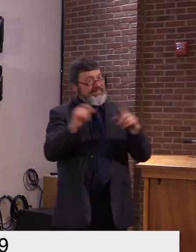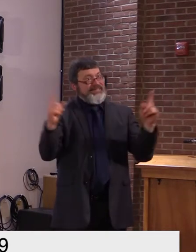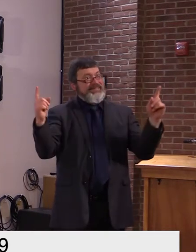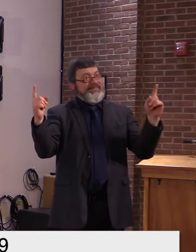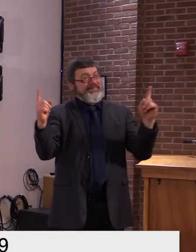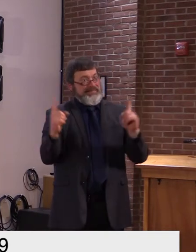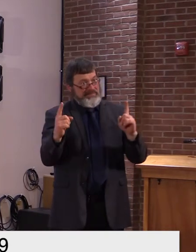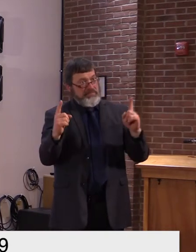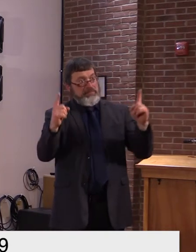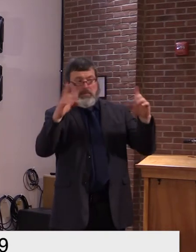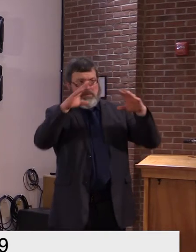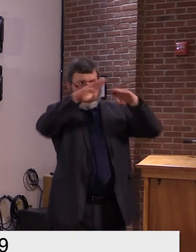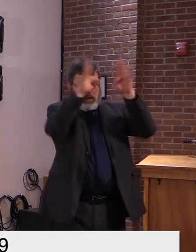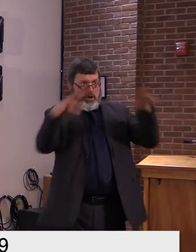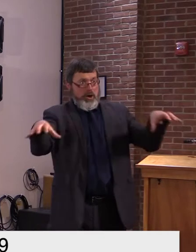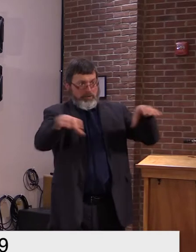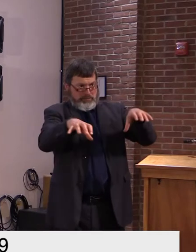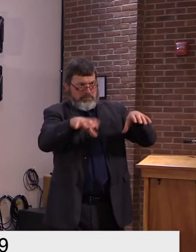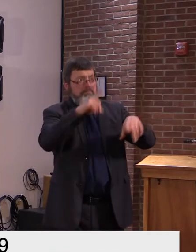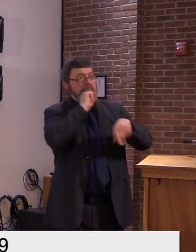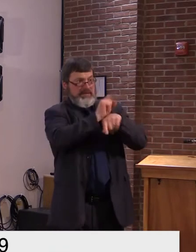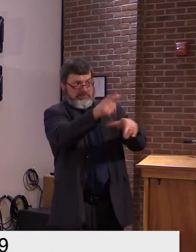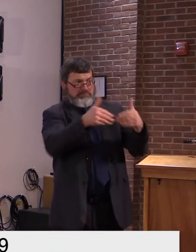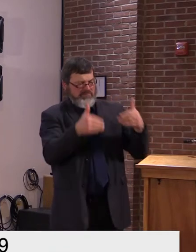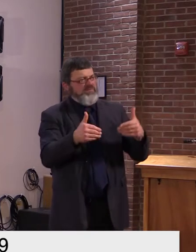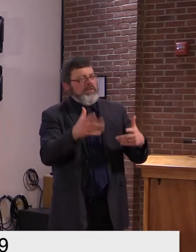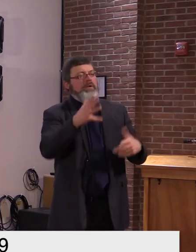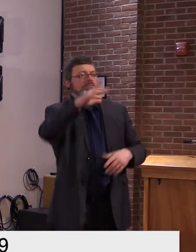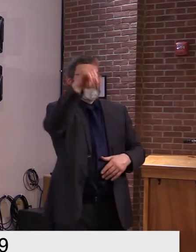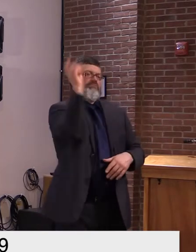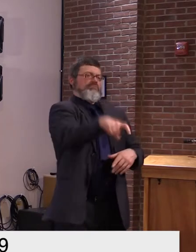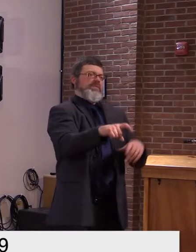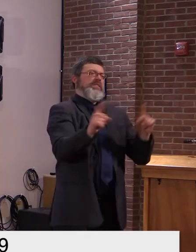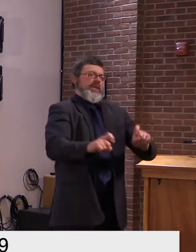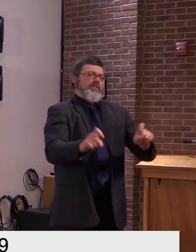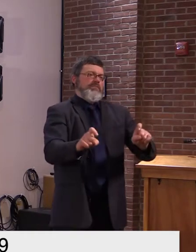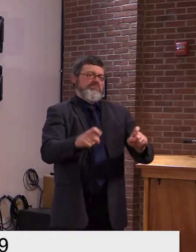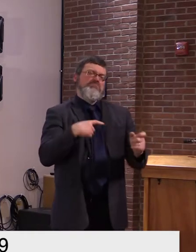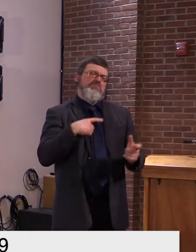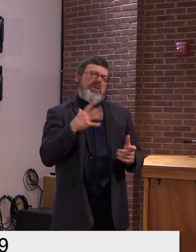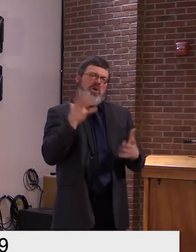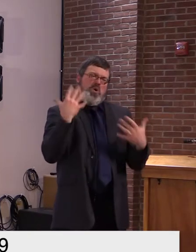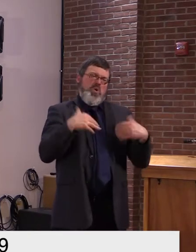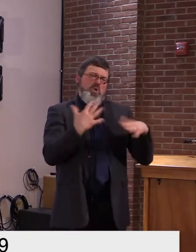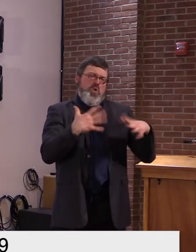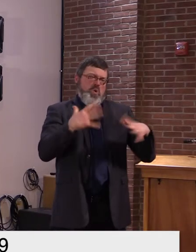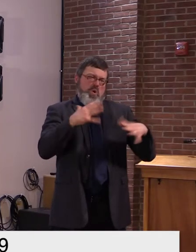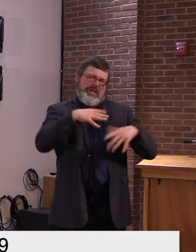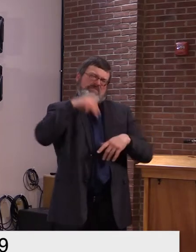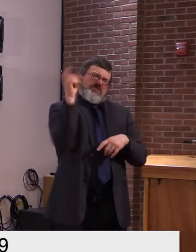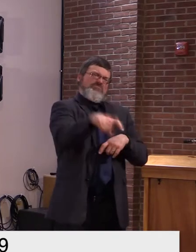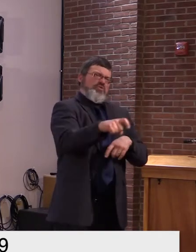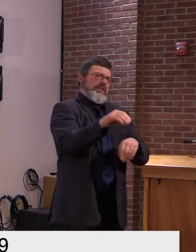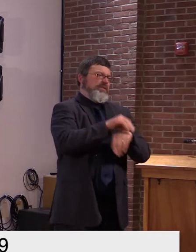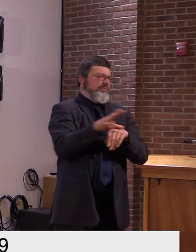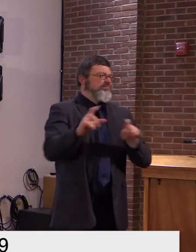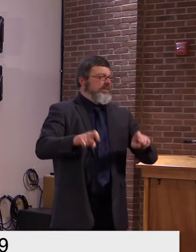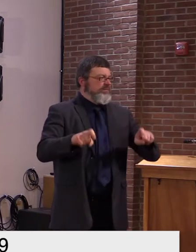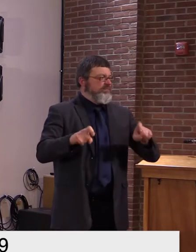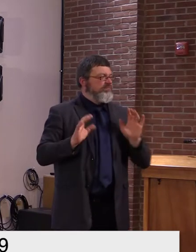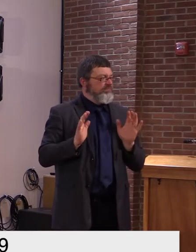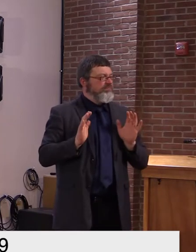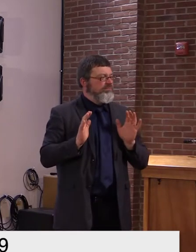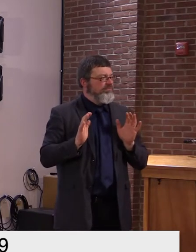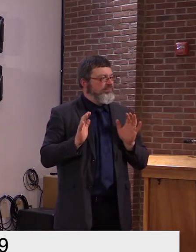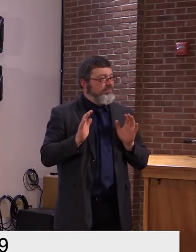everyone involved should plan to quarantine. Stay home and away from others, either for 14 days